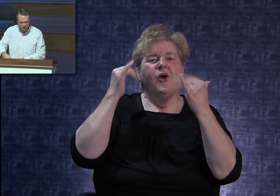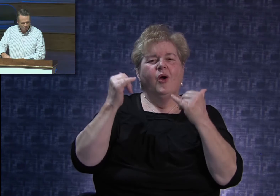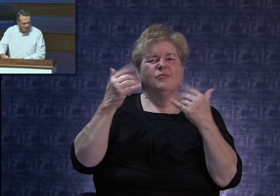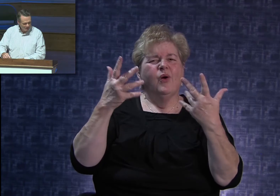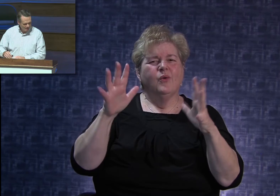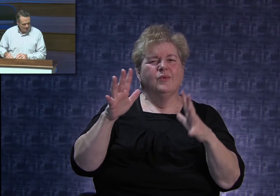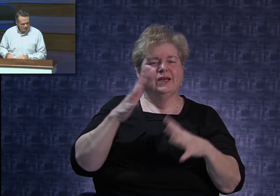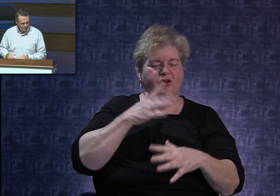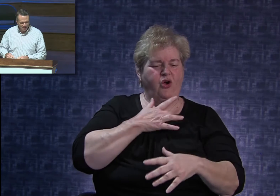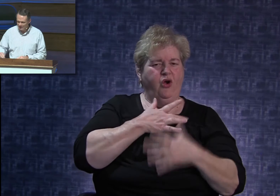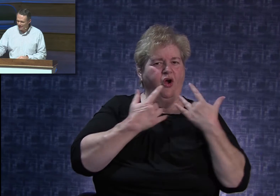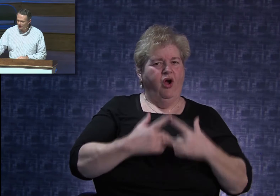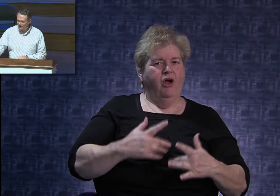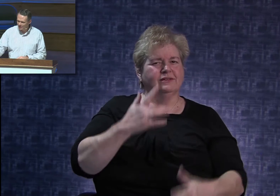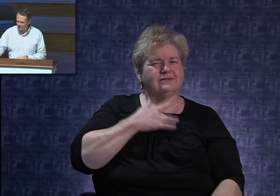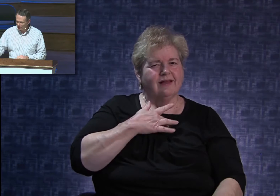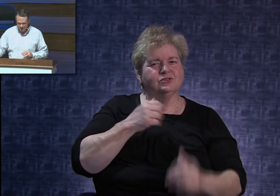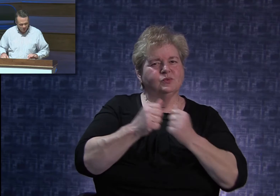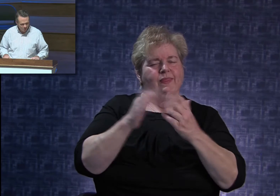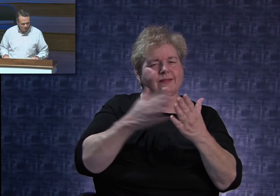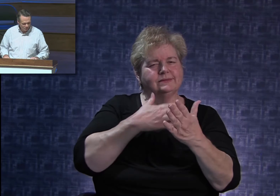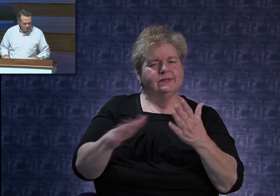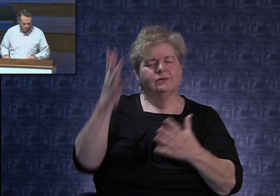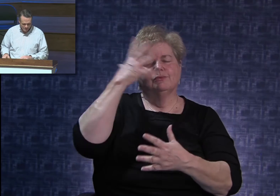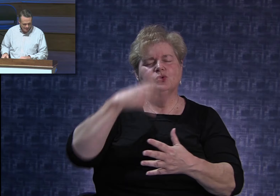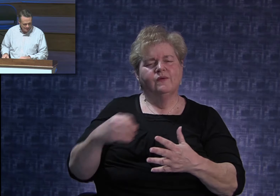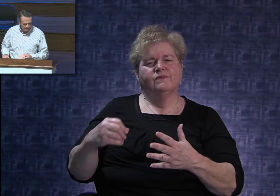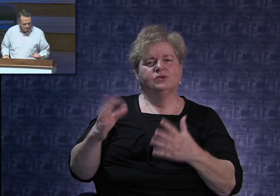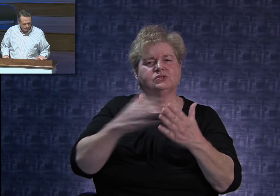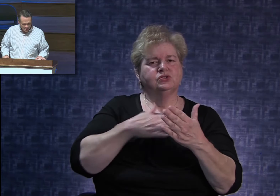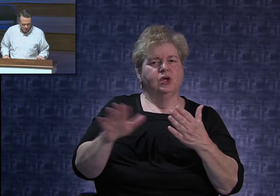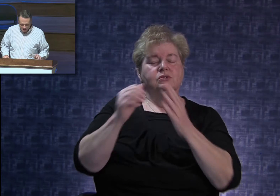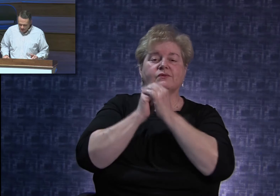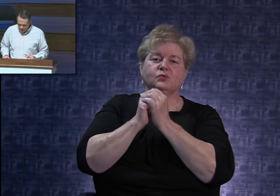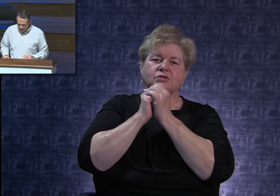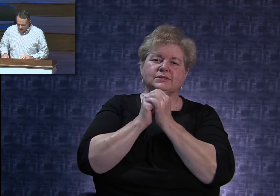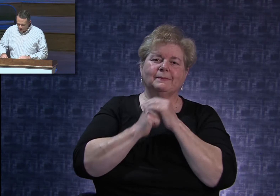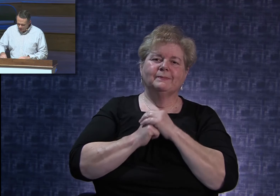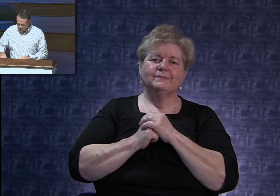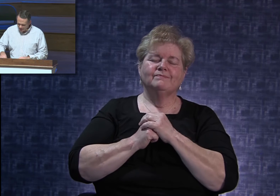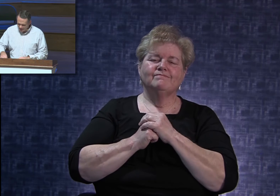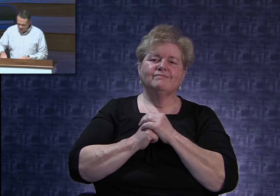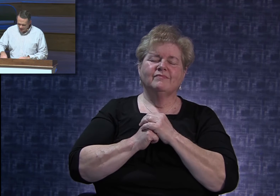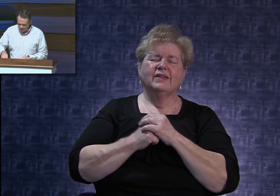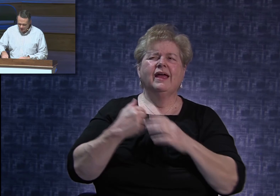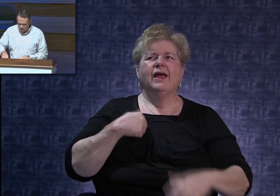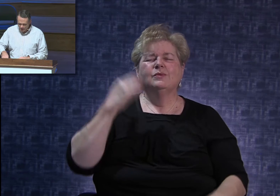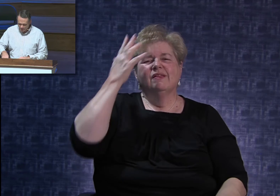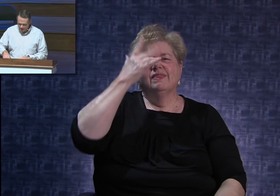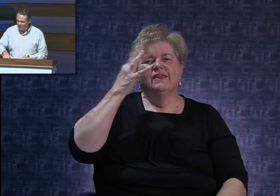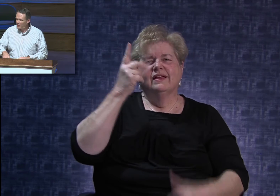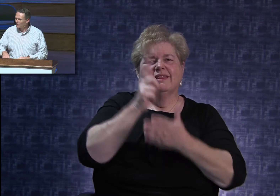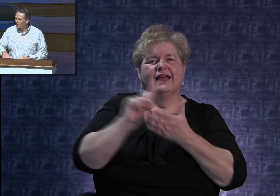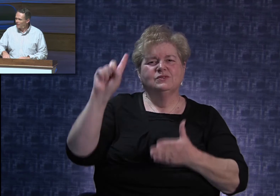this morning as we sing together some great songs of worship today. You know, I was thinking this